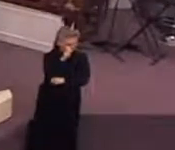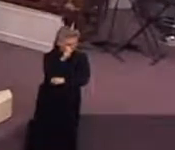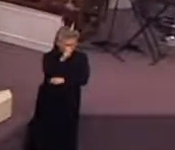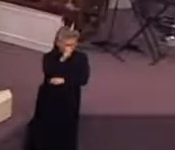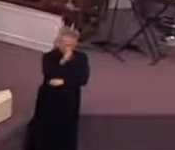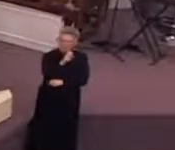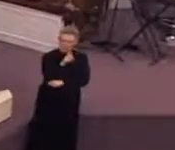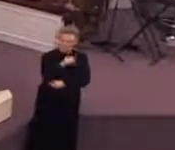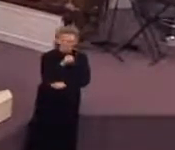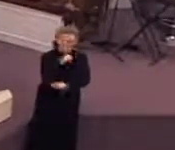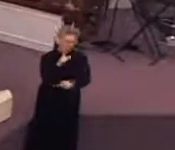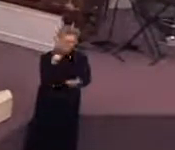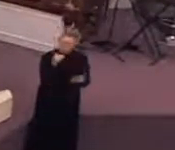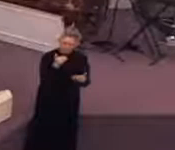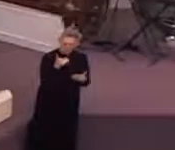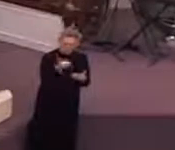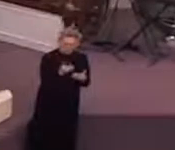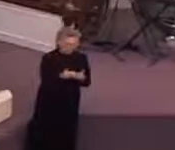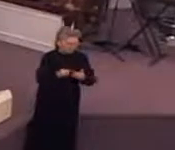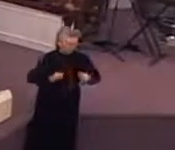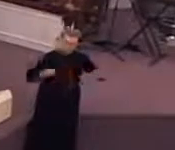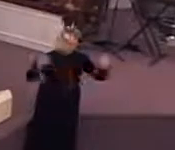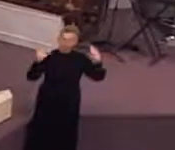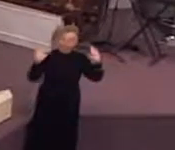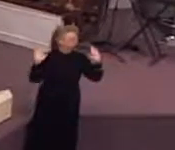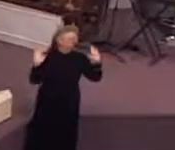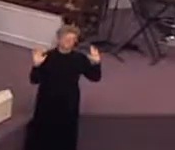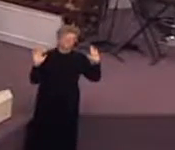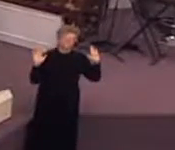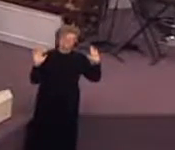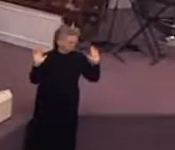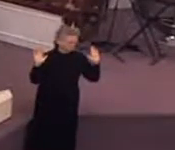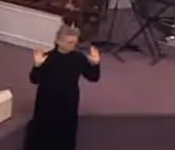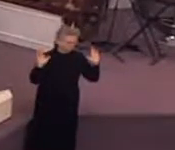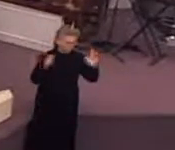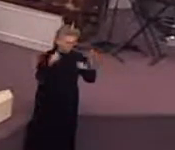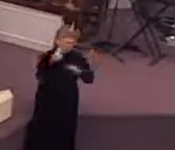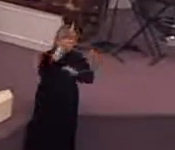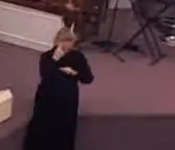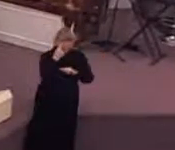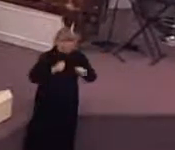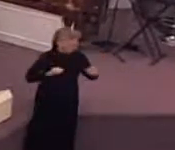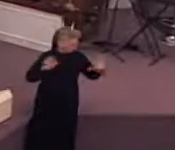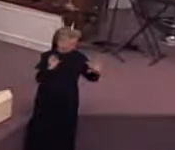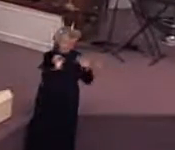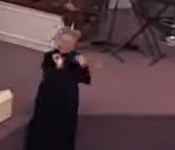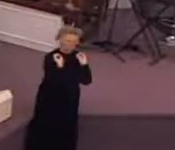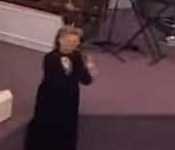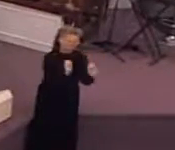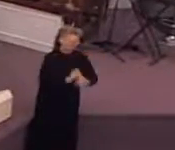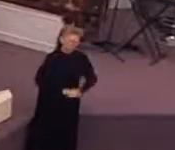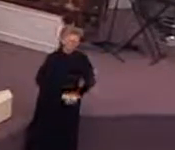I am nowhere near ready to throw in the towel. I'm not even thinking about throwing in the towel.